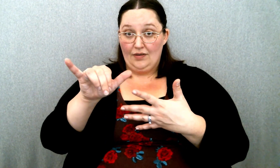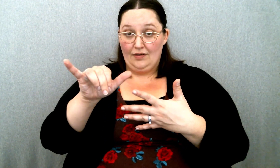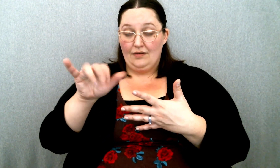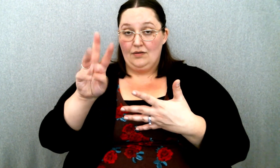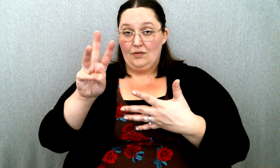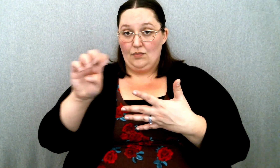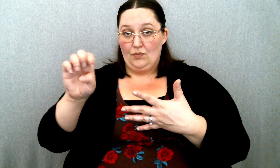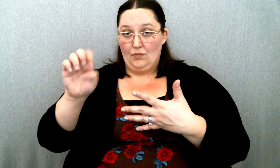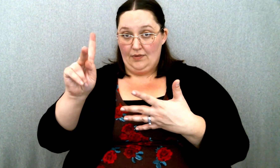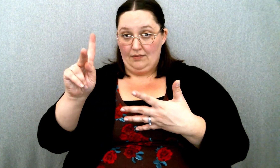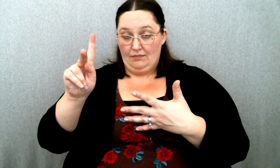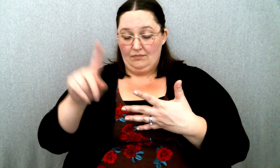every week,